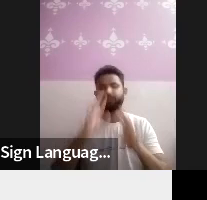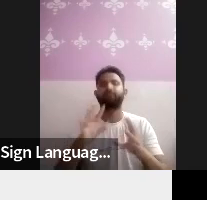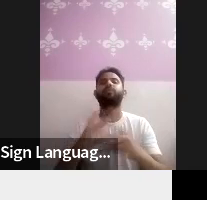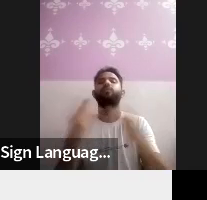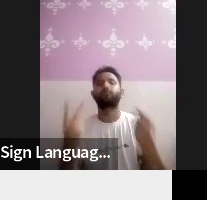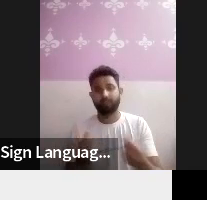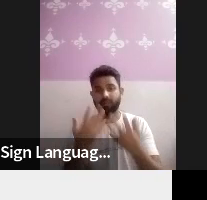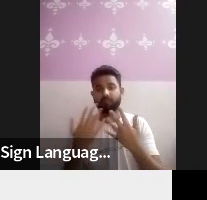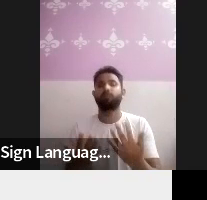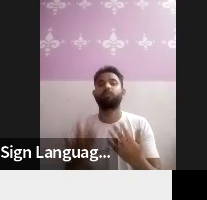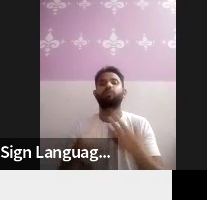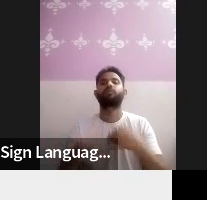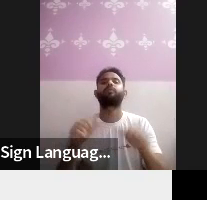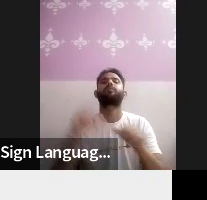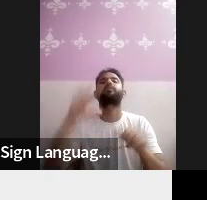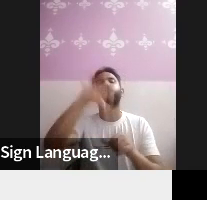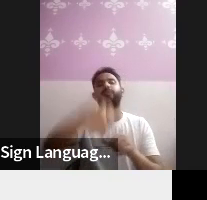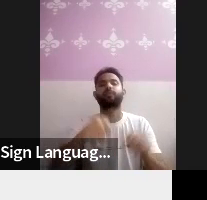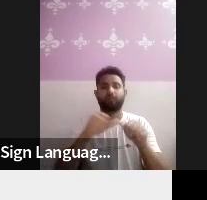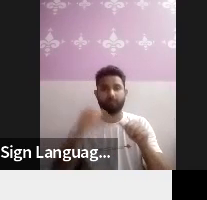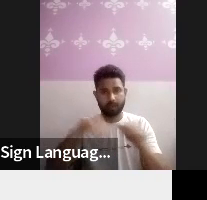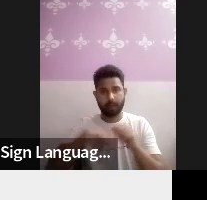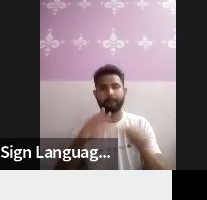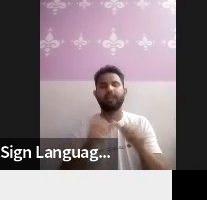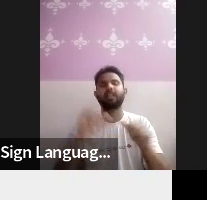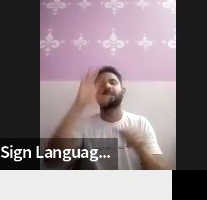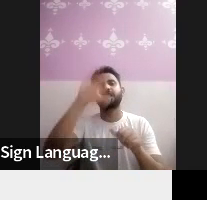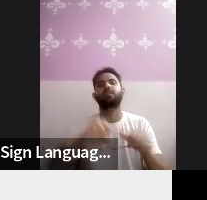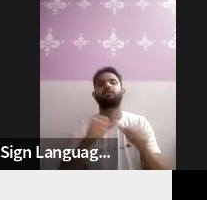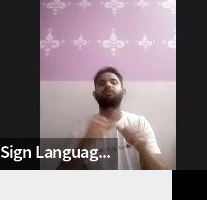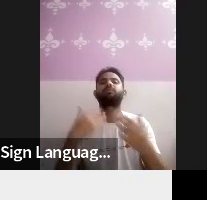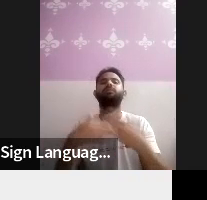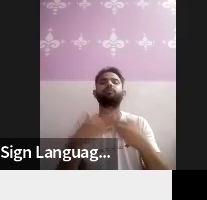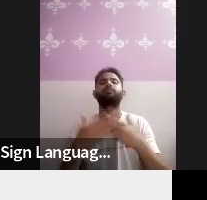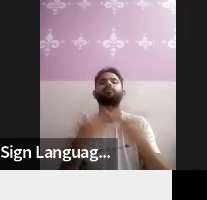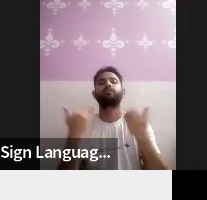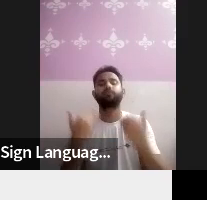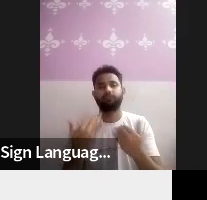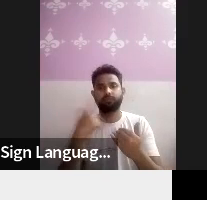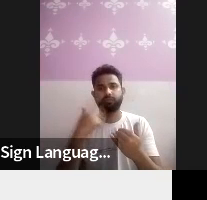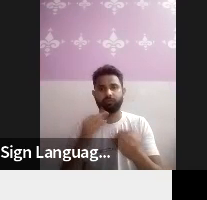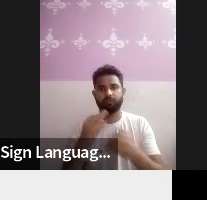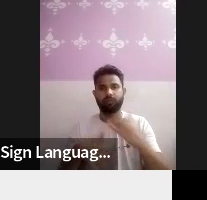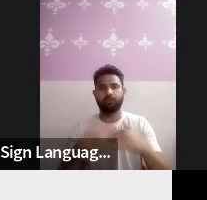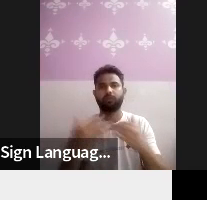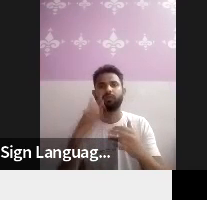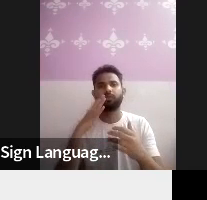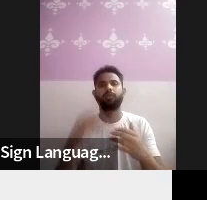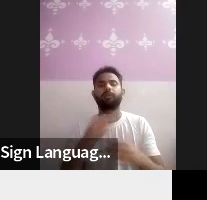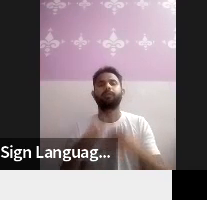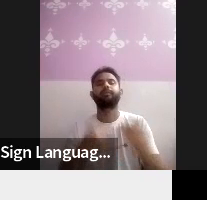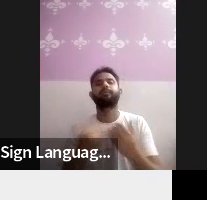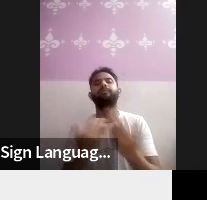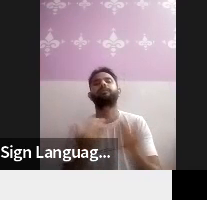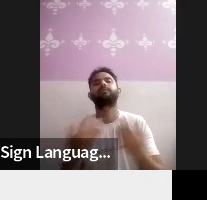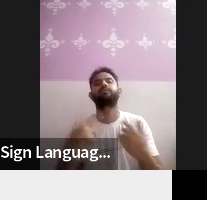assumes that people know what accessibility means, and they don't. Most people don't. So they might not know about the height of the toilet seat. They may not know